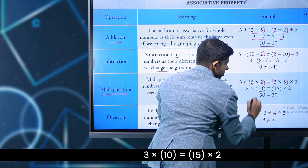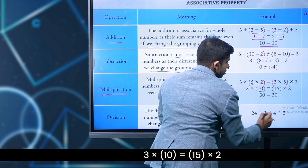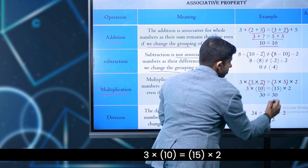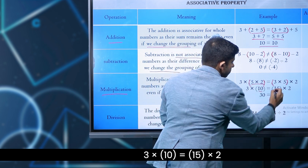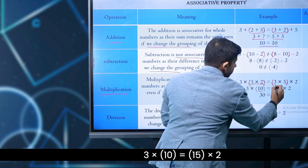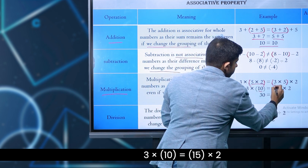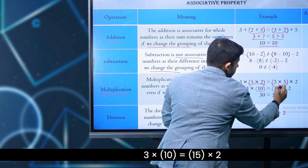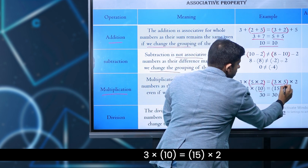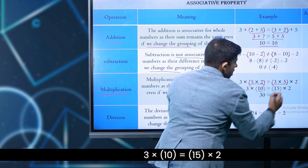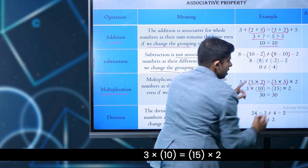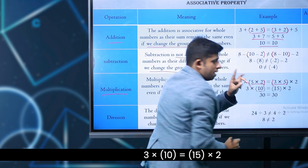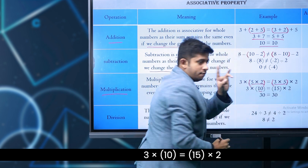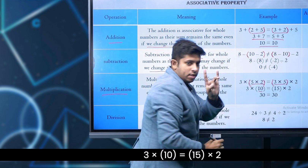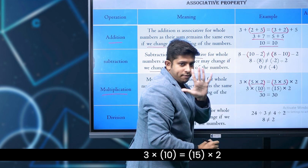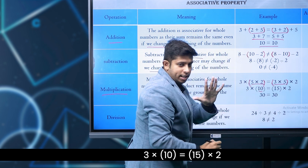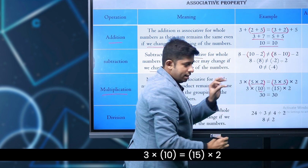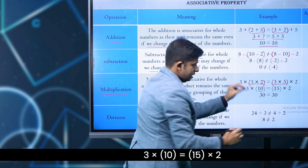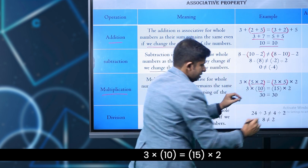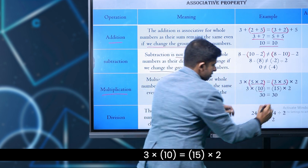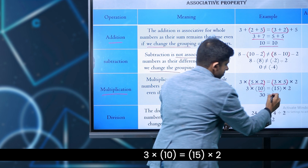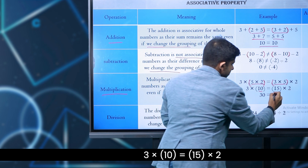is equal to 15 into 2.